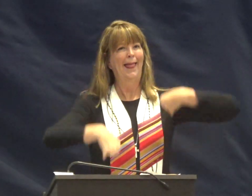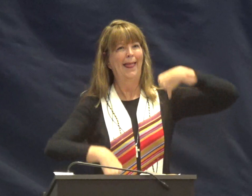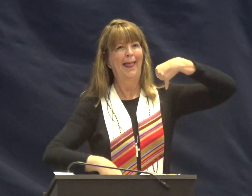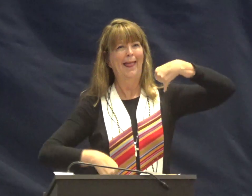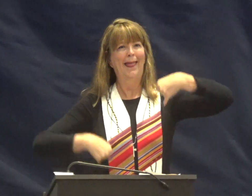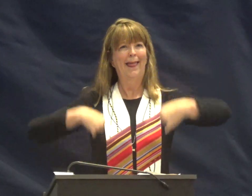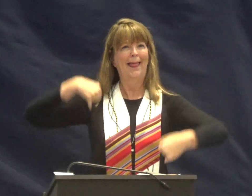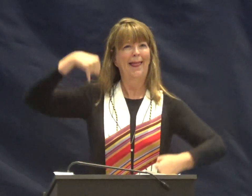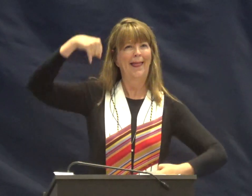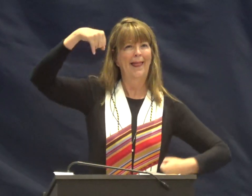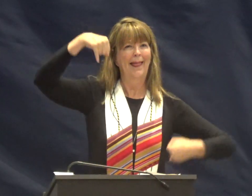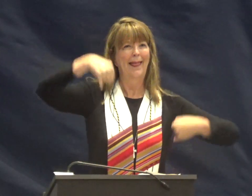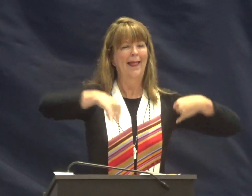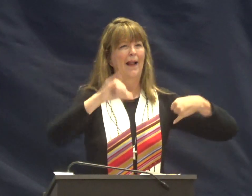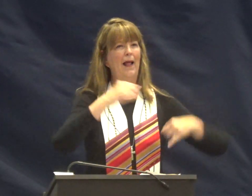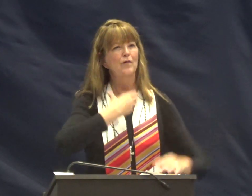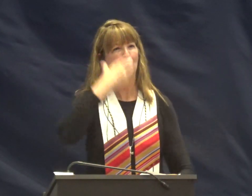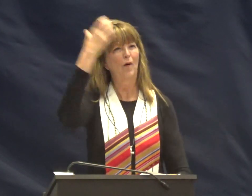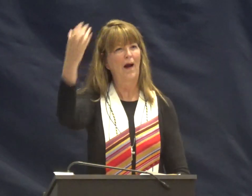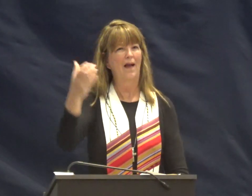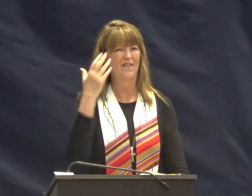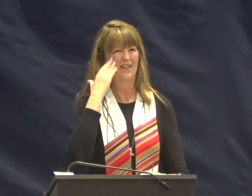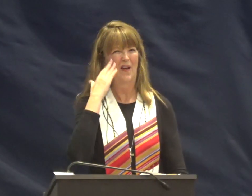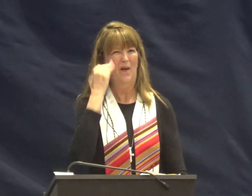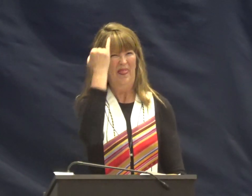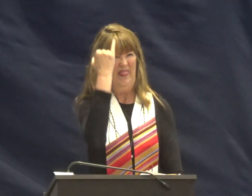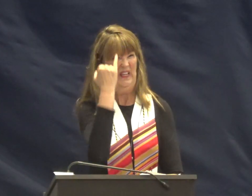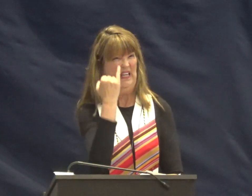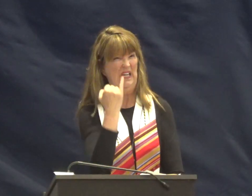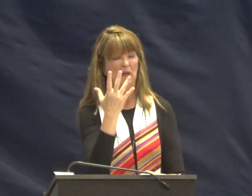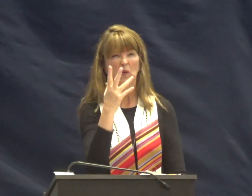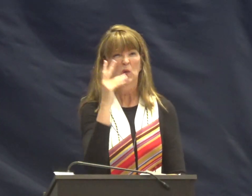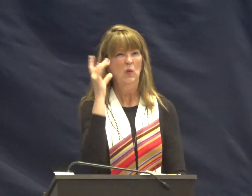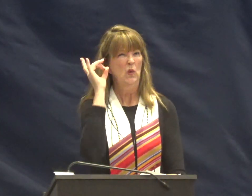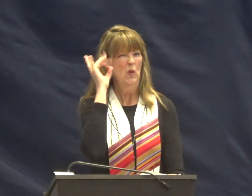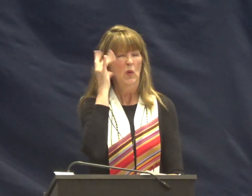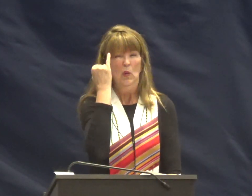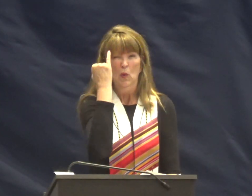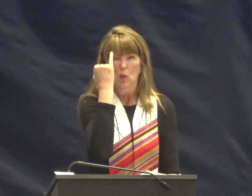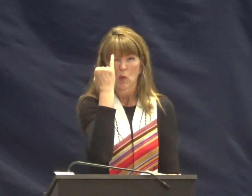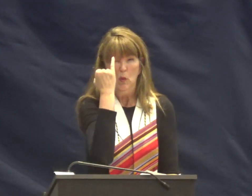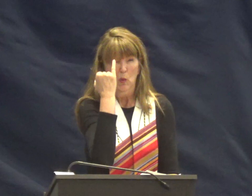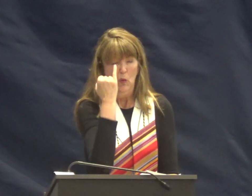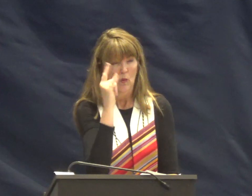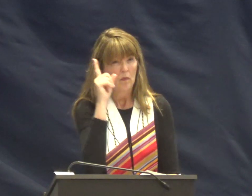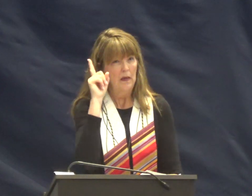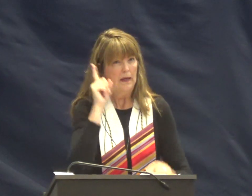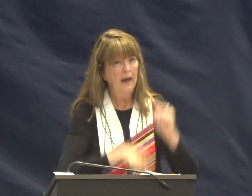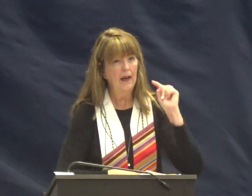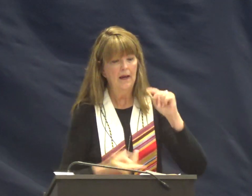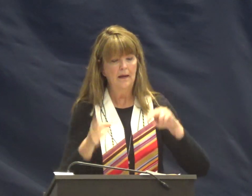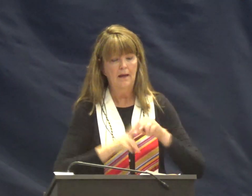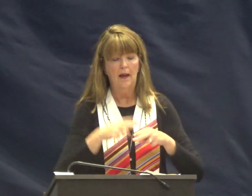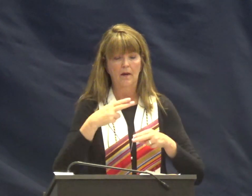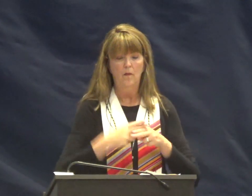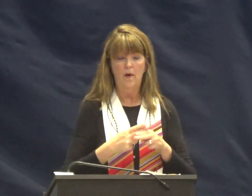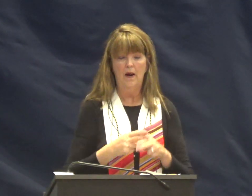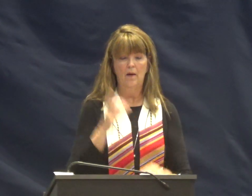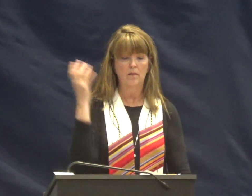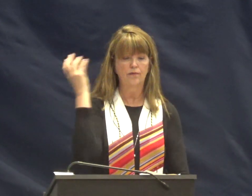so tall, so tall. You know, I looked like a giraffe. I was tall and skinny with these long legs.